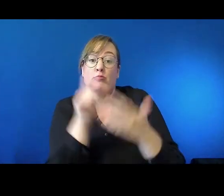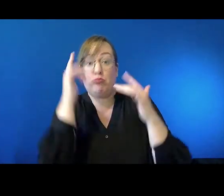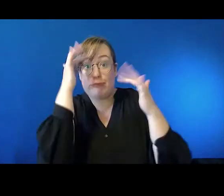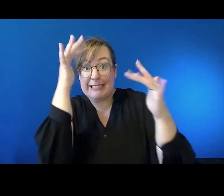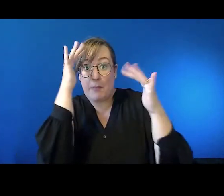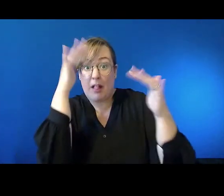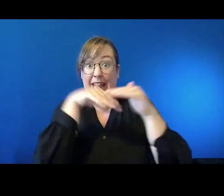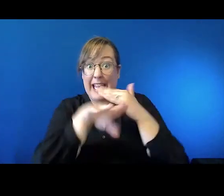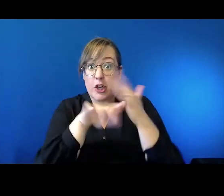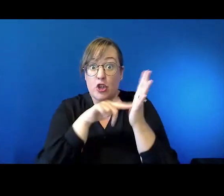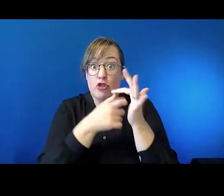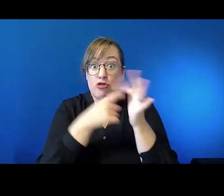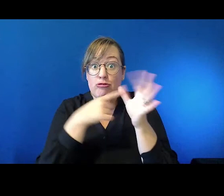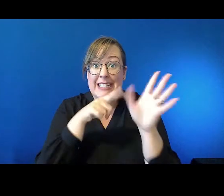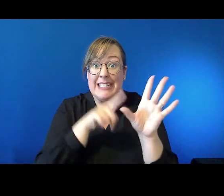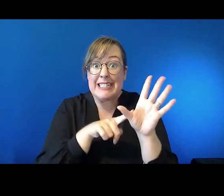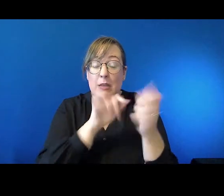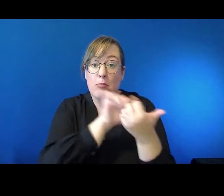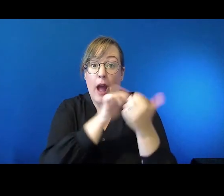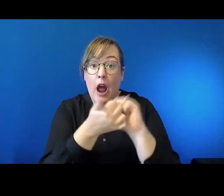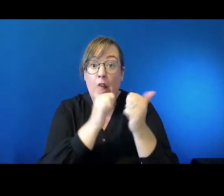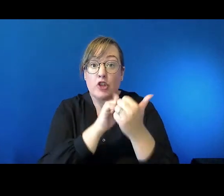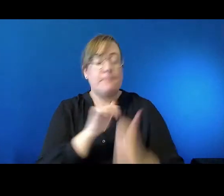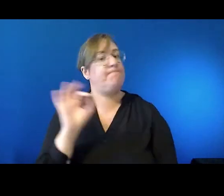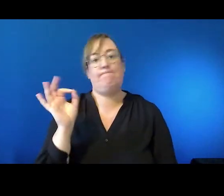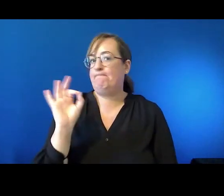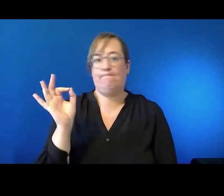up, you won't see the word partnership. The word